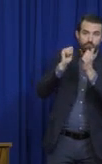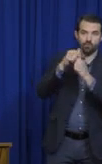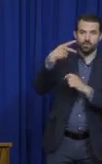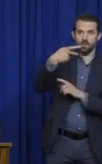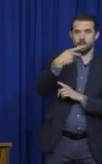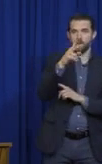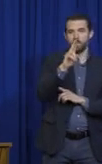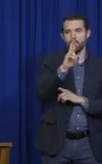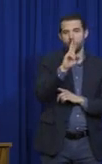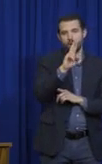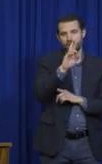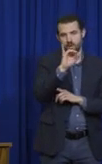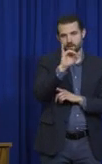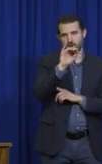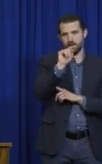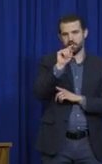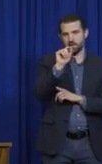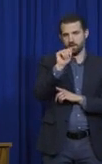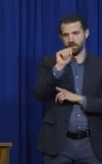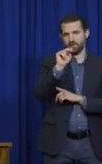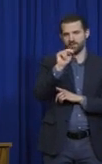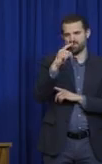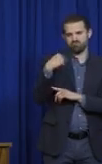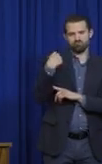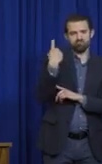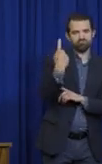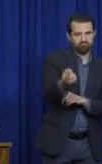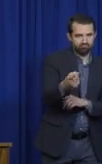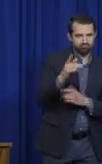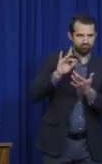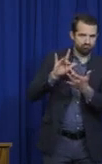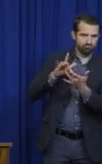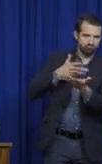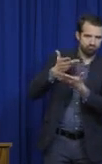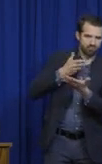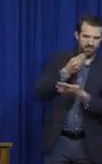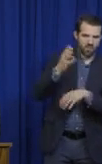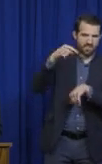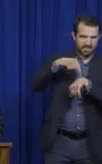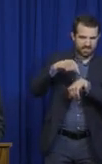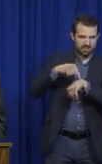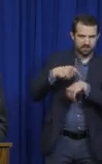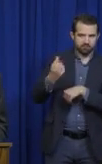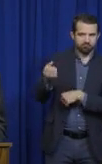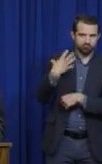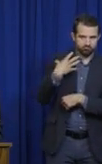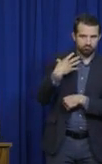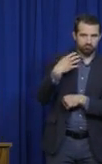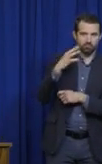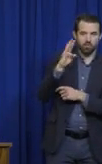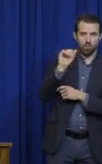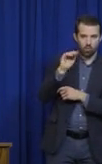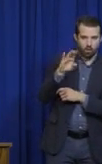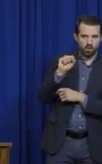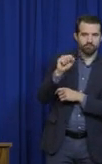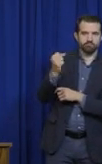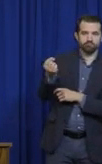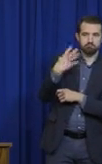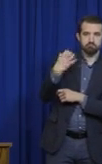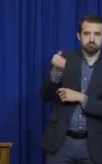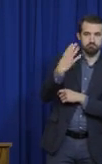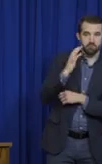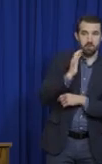times through the course of this outbreak. We've received swabs from Puritan separately. I am not sure whether any of these